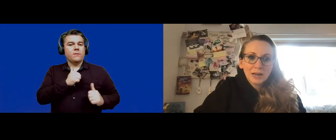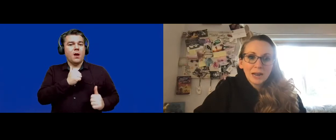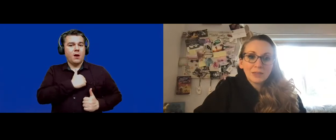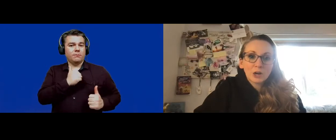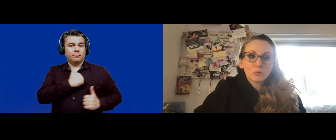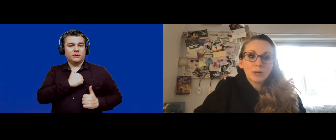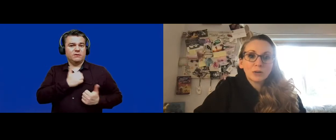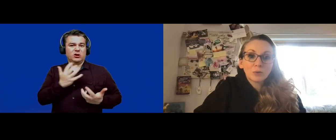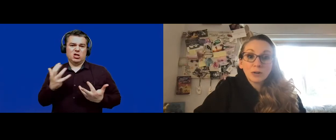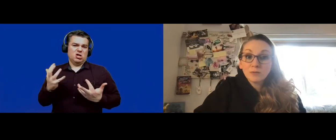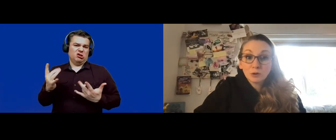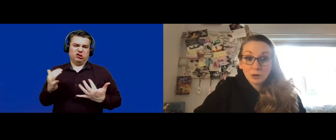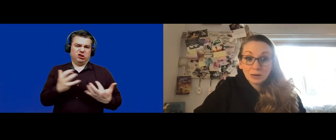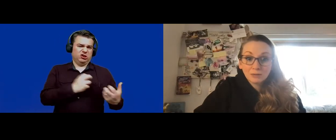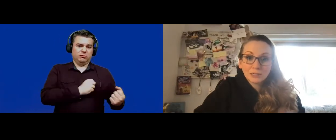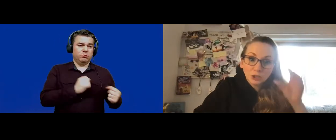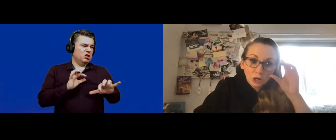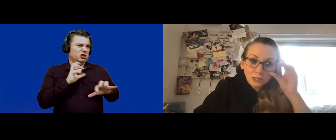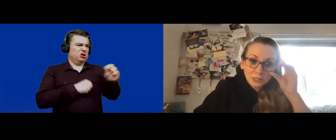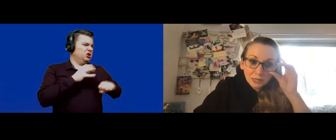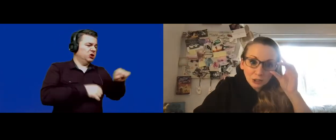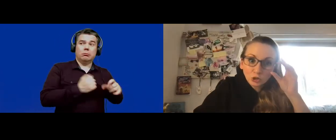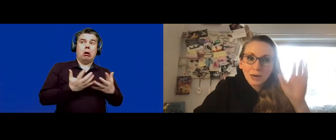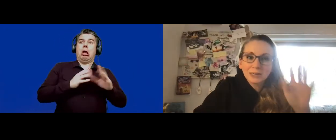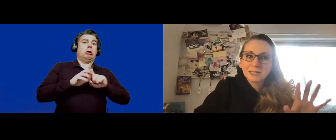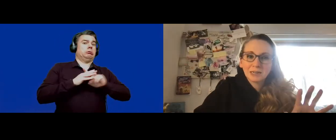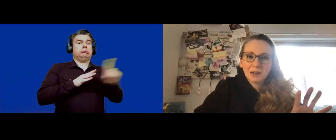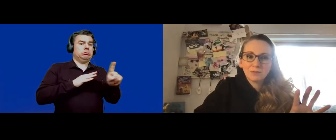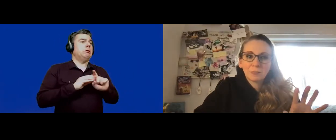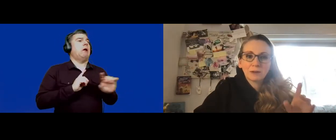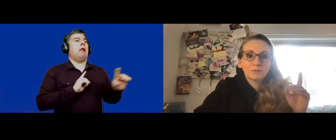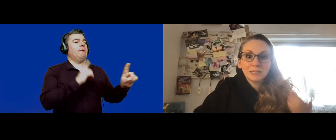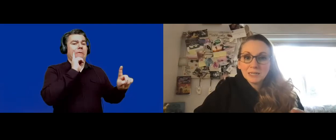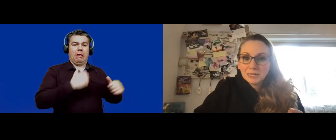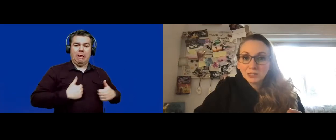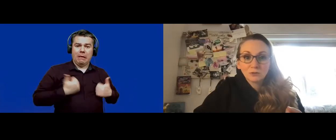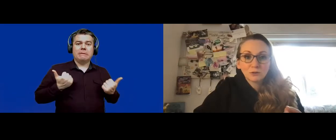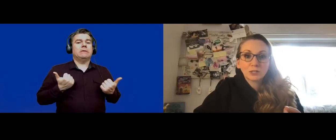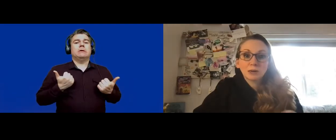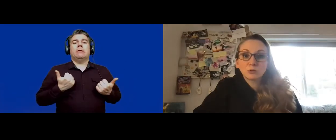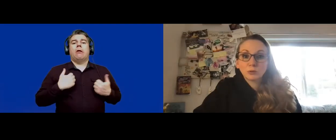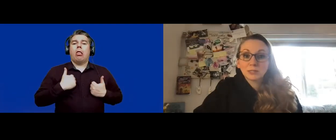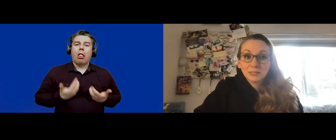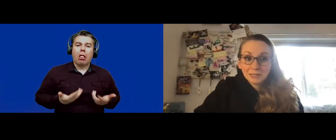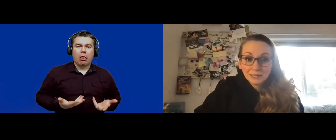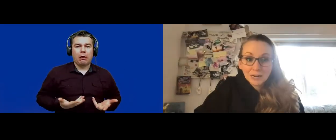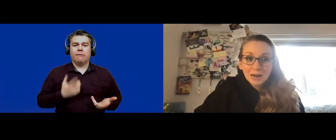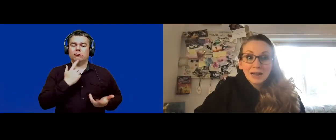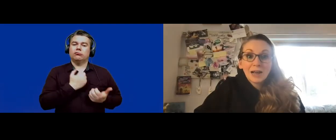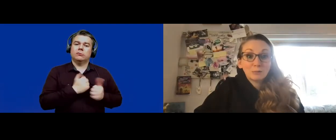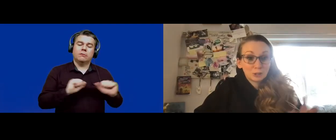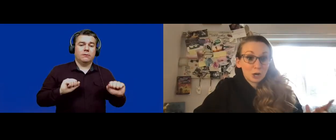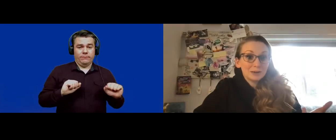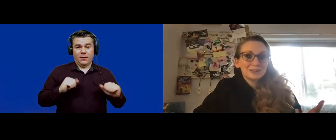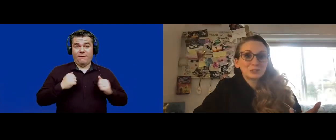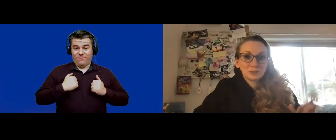overrun, and they are running for their lives, exhausted and just trying to stay alive. Fatigue is the first step towards a disease.